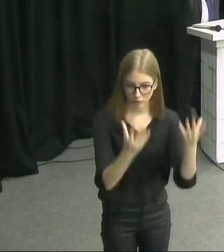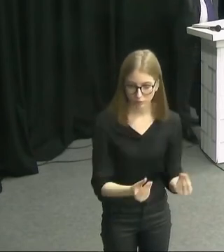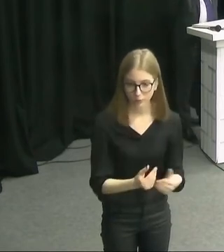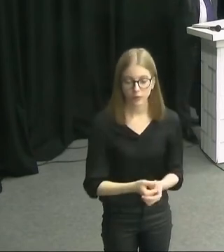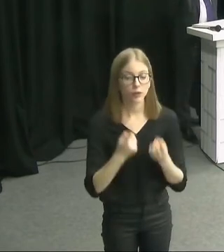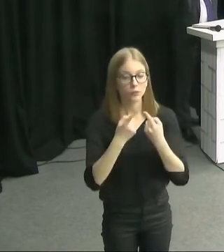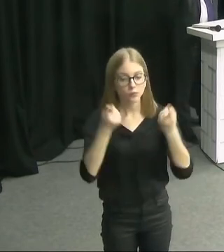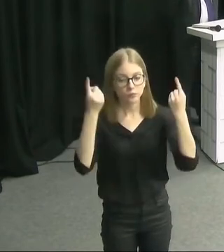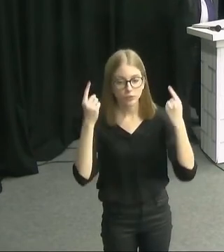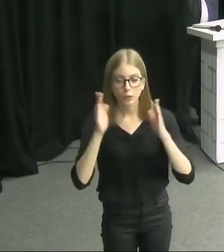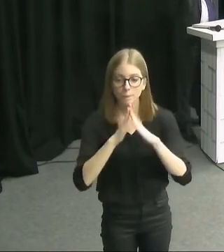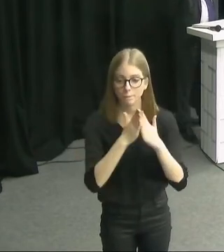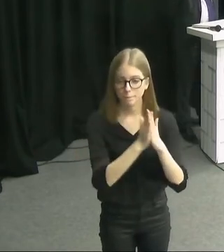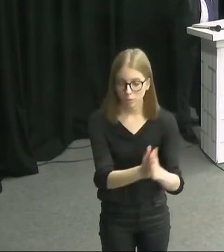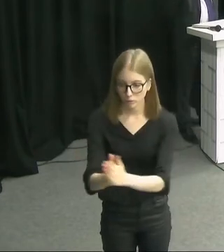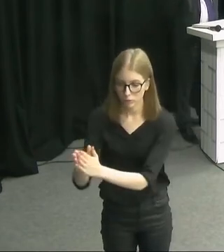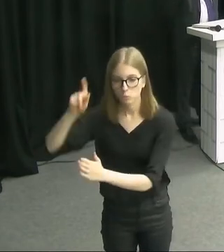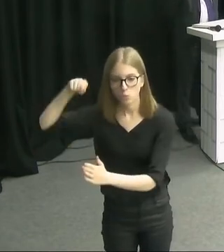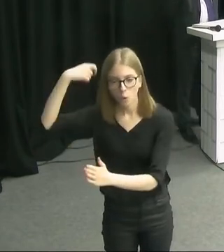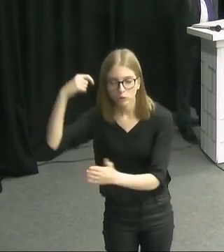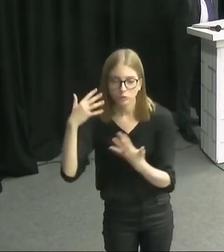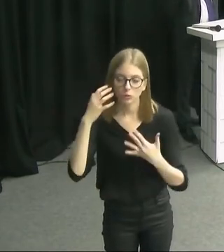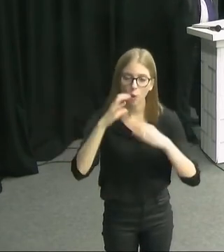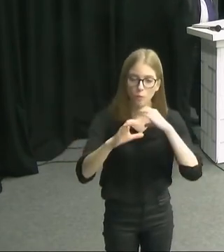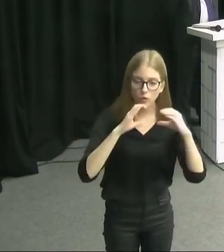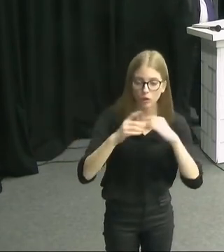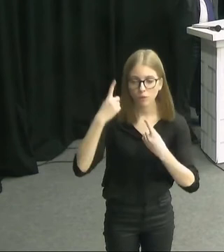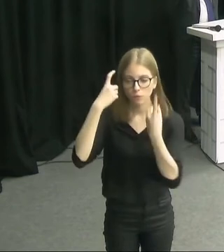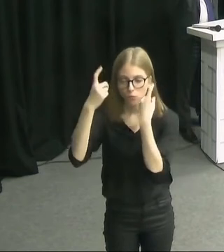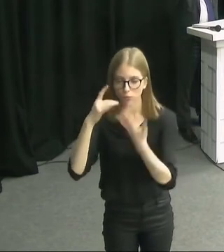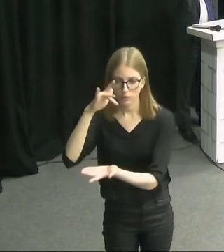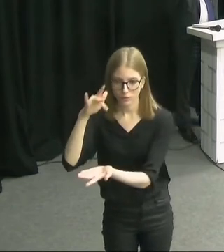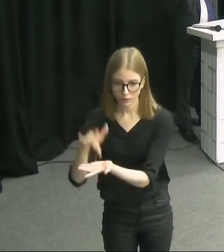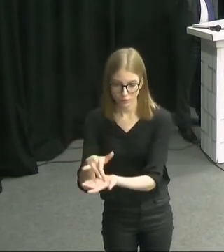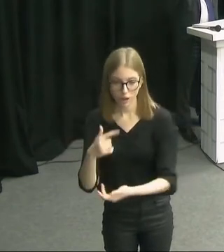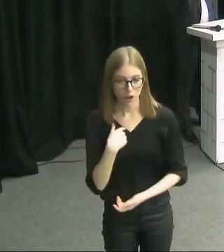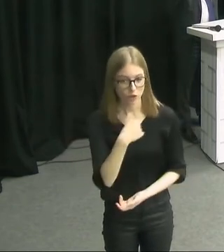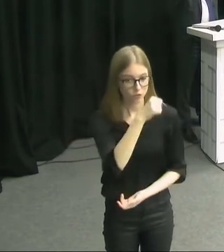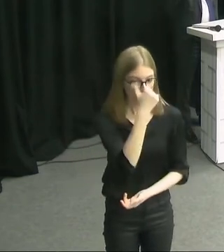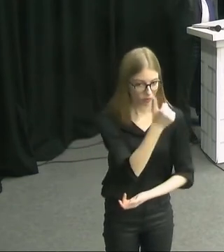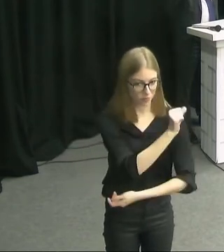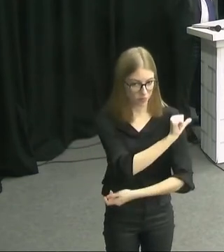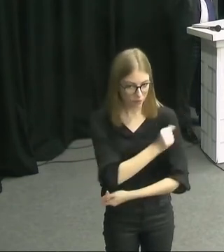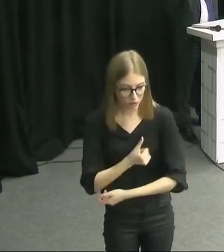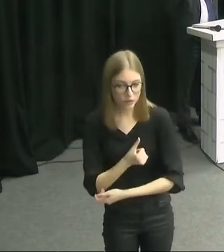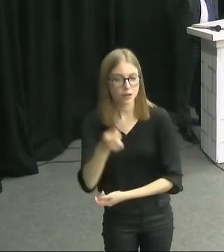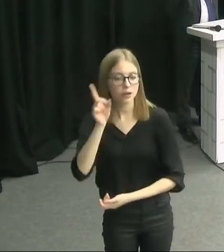Vilnius University during this open session of the Vilnius students' representation.